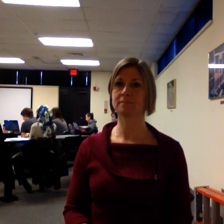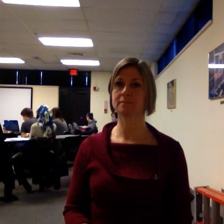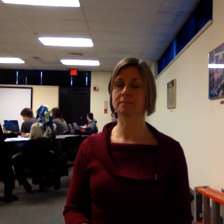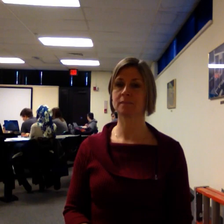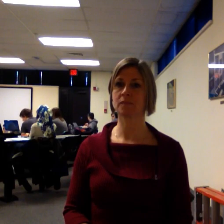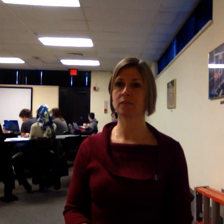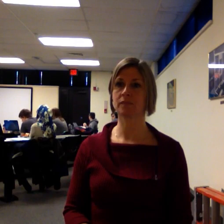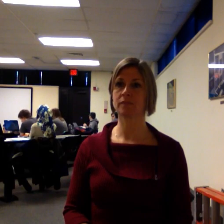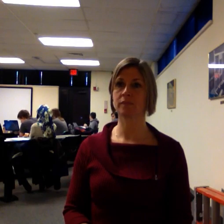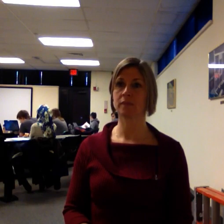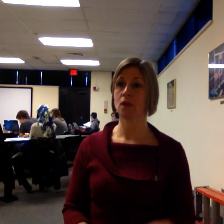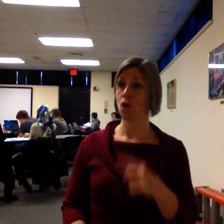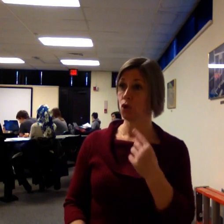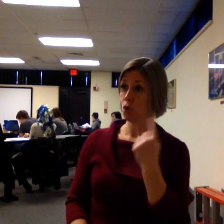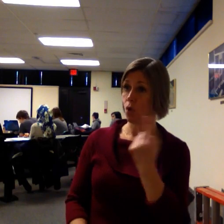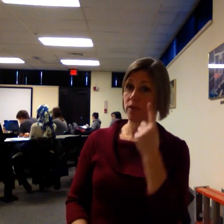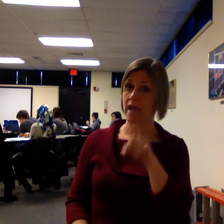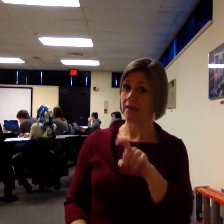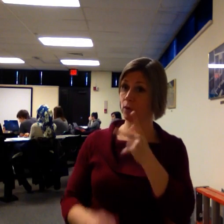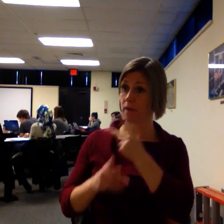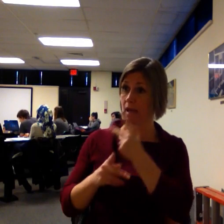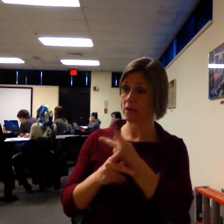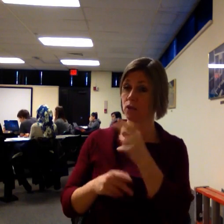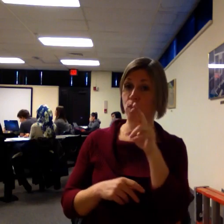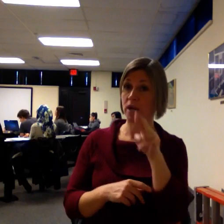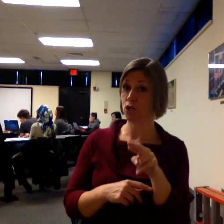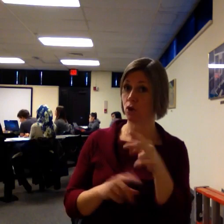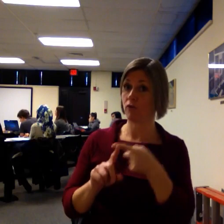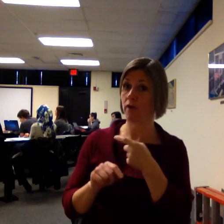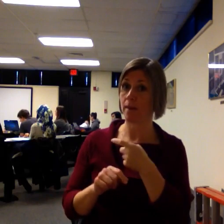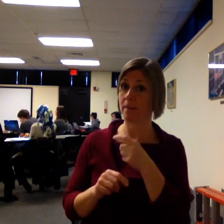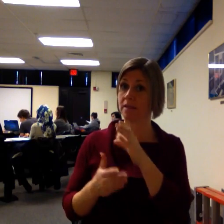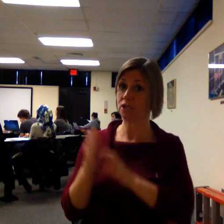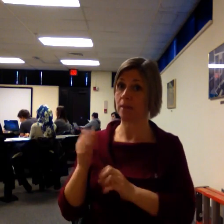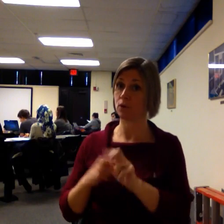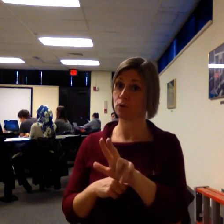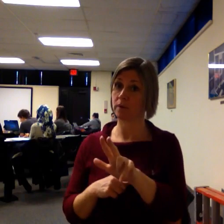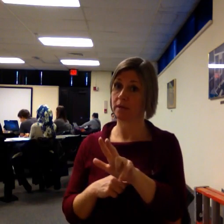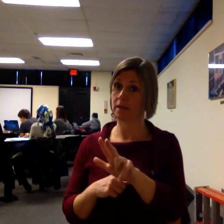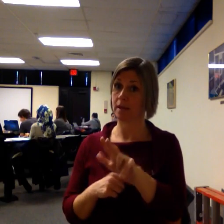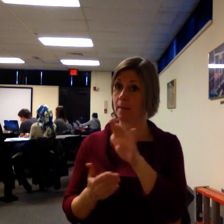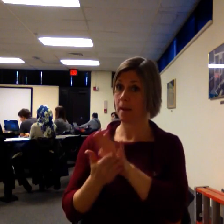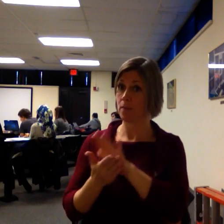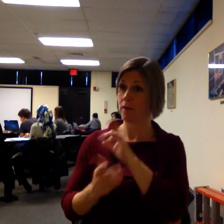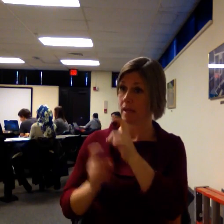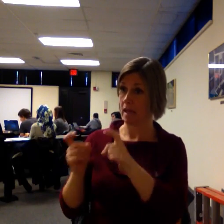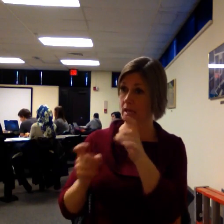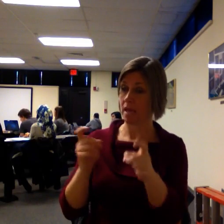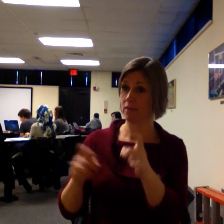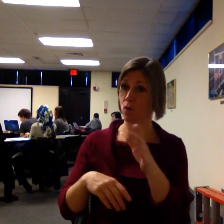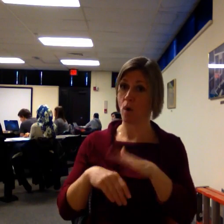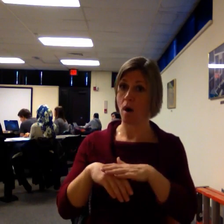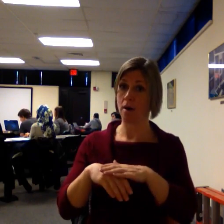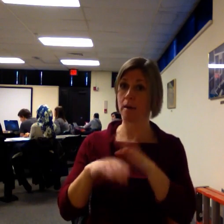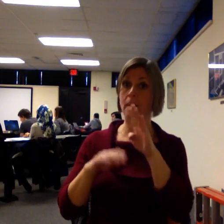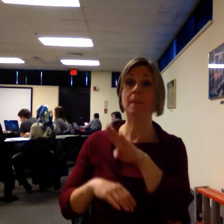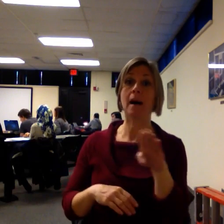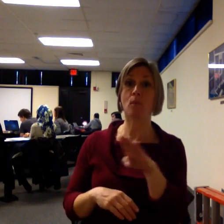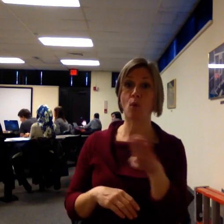So then you only have to calculate the ratios from the chapter 3 handout that I gave you guys. It's on Blackboard under exam number